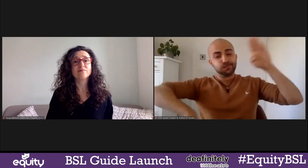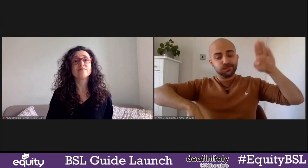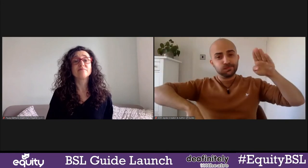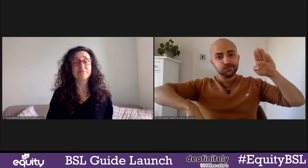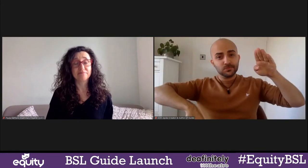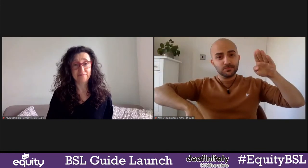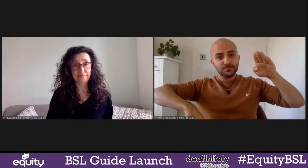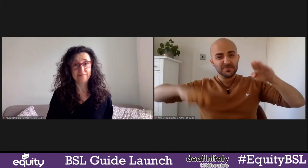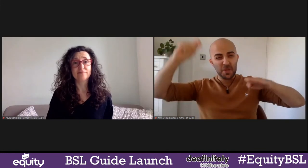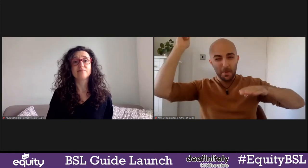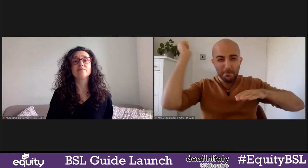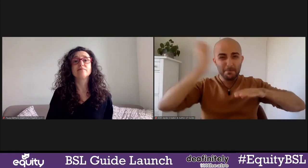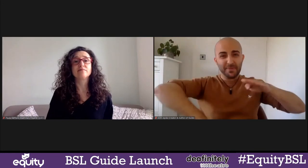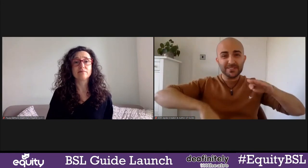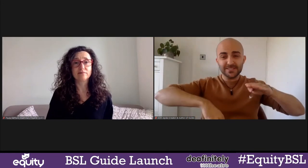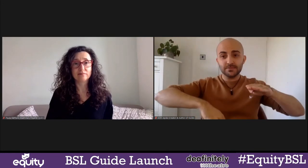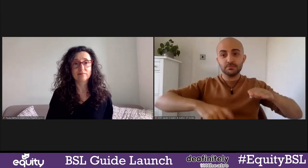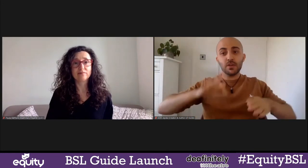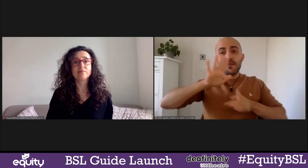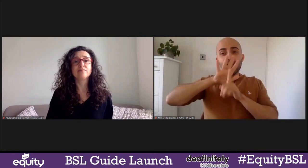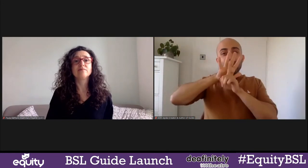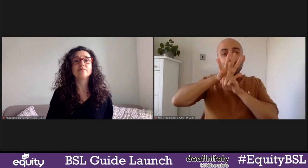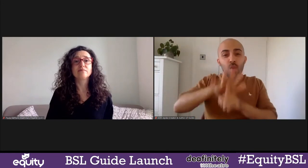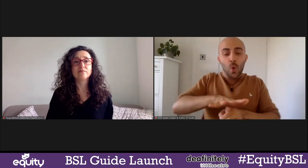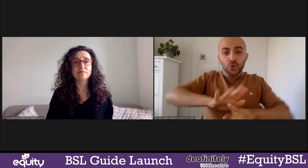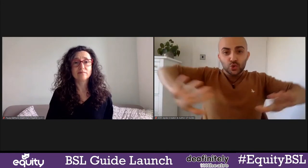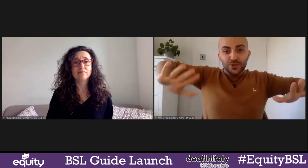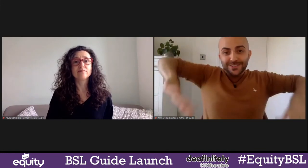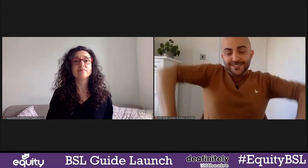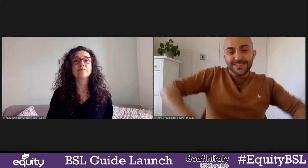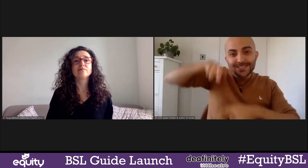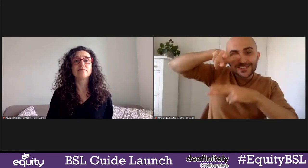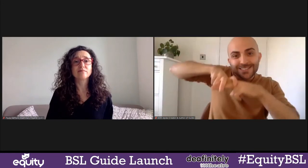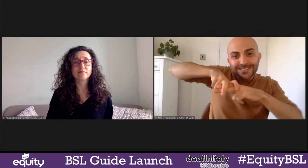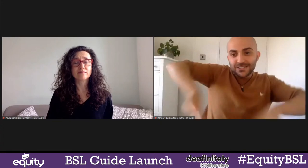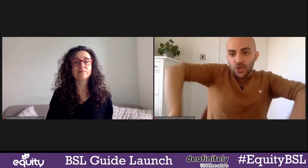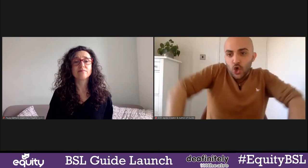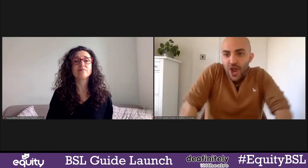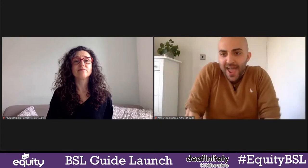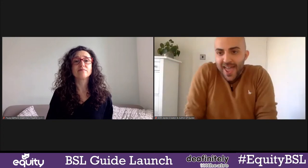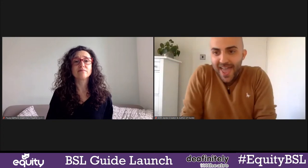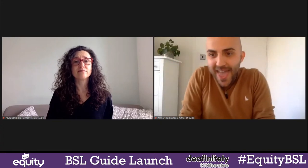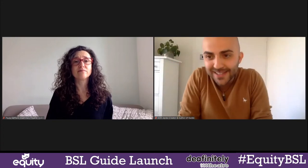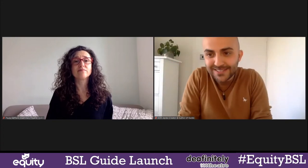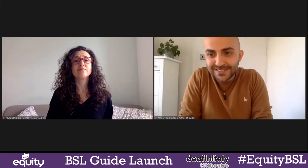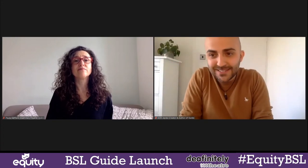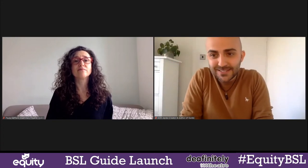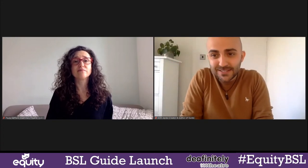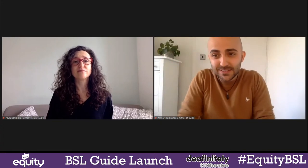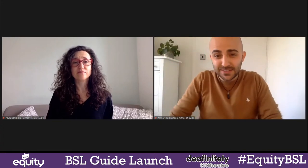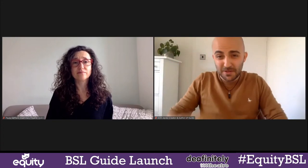In some schools, if the children used sign language, their hands would be hit with a ruler, or they'd be forced to sit on their